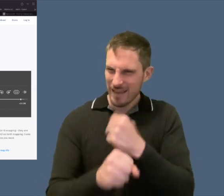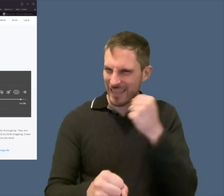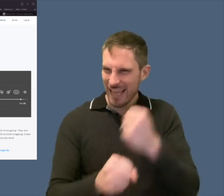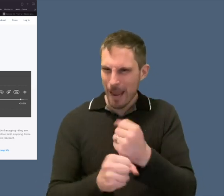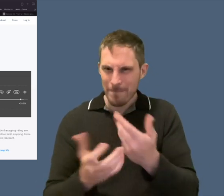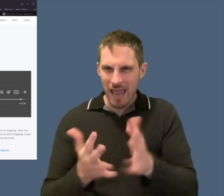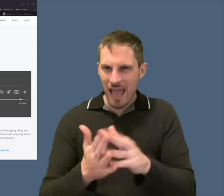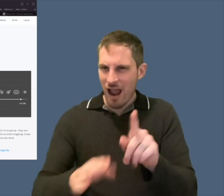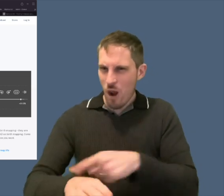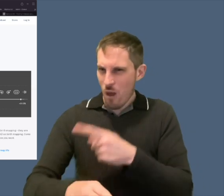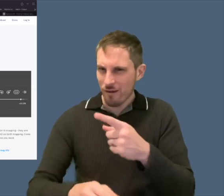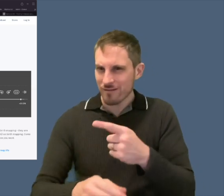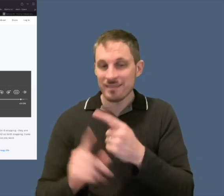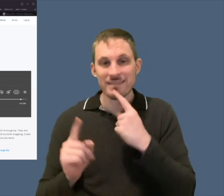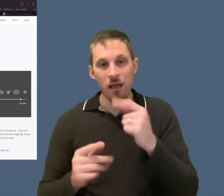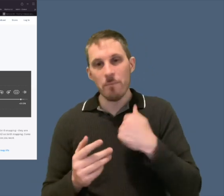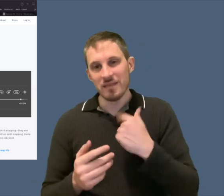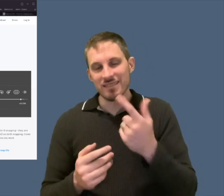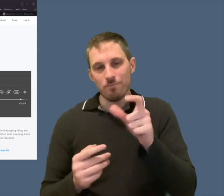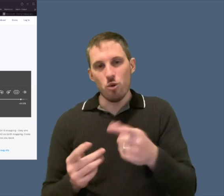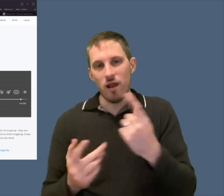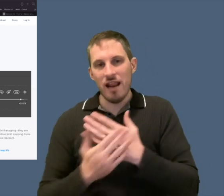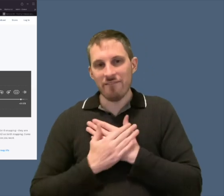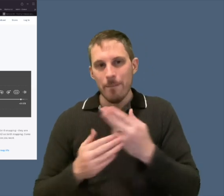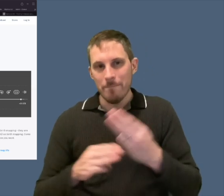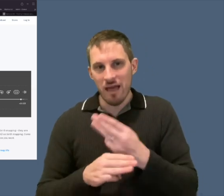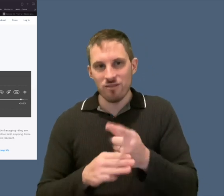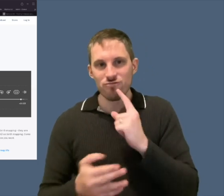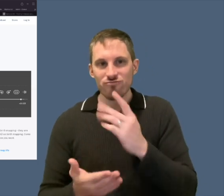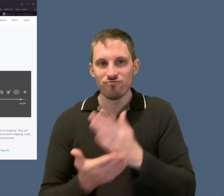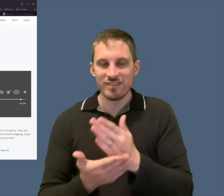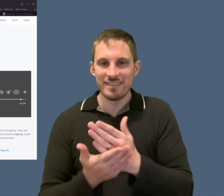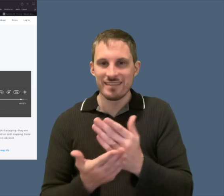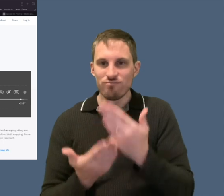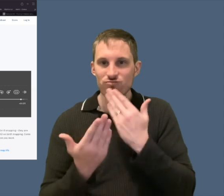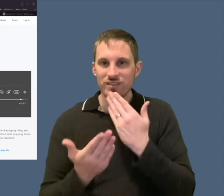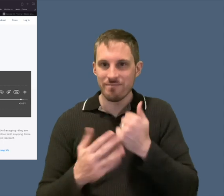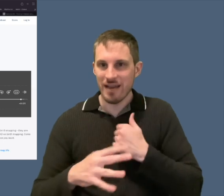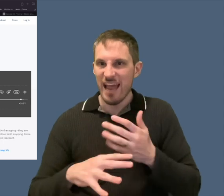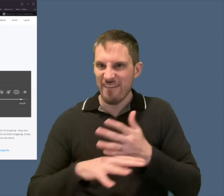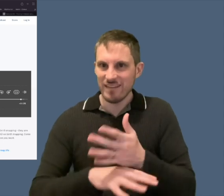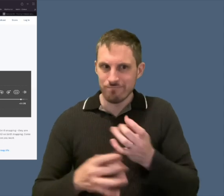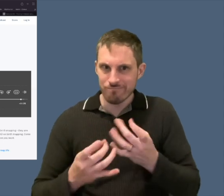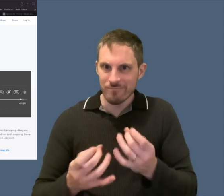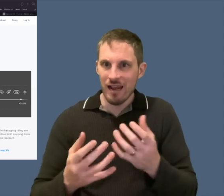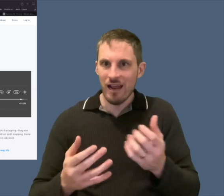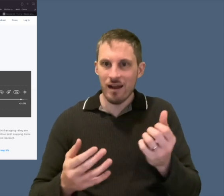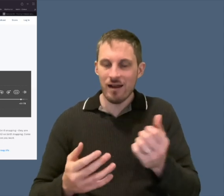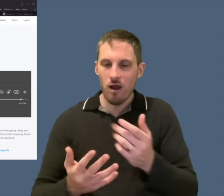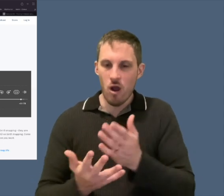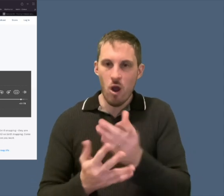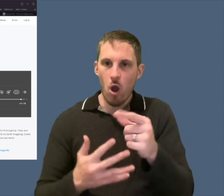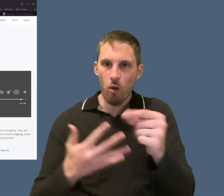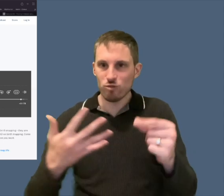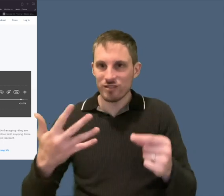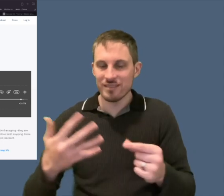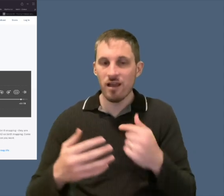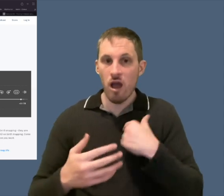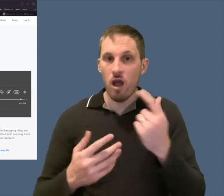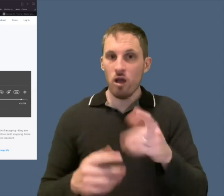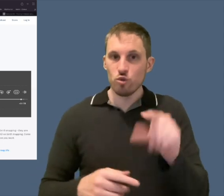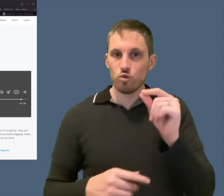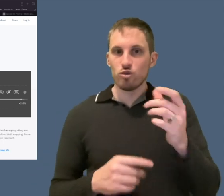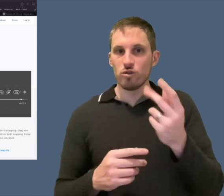that? As someone who likes maths, you would really appreciate the effort that I had to go to. And I chose the 20-sided